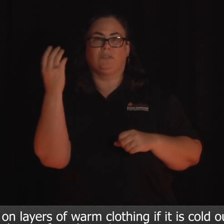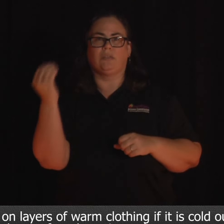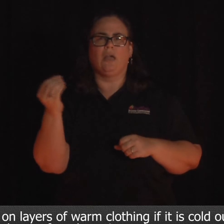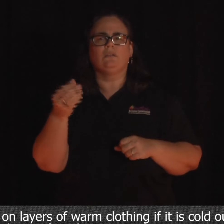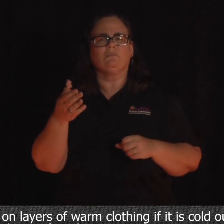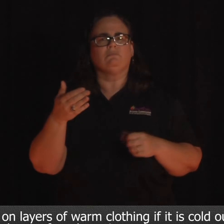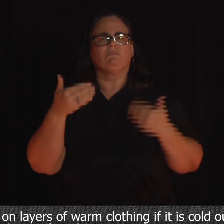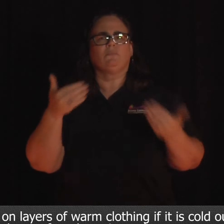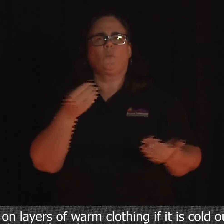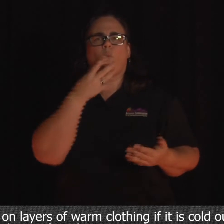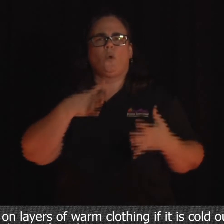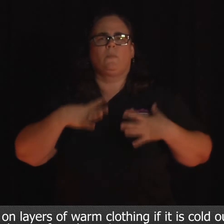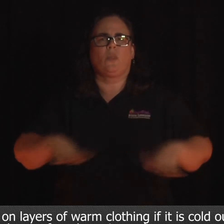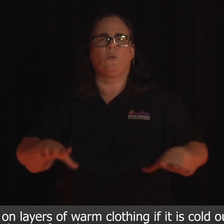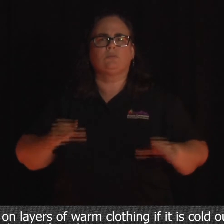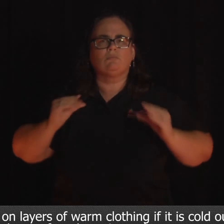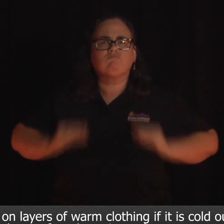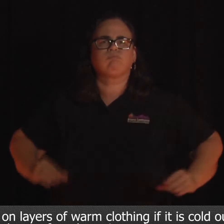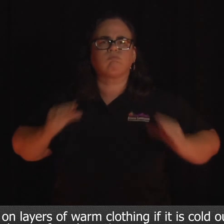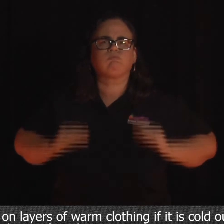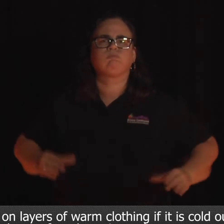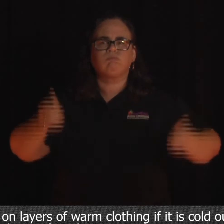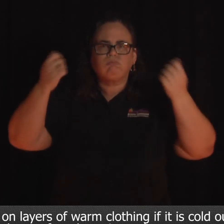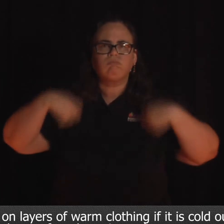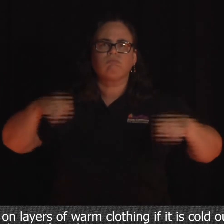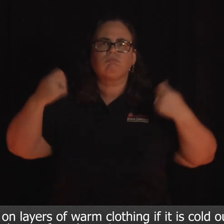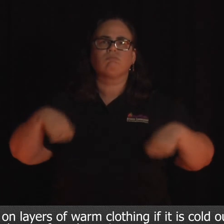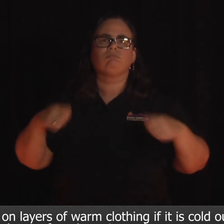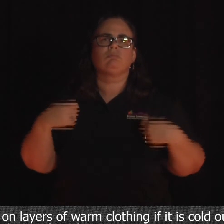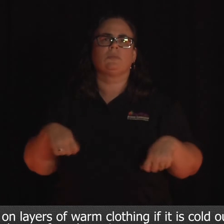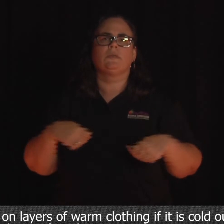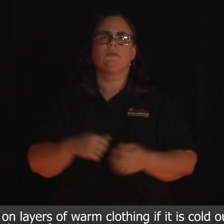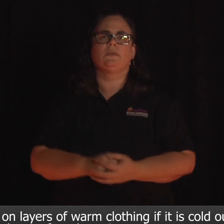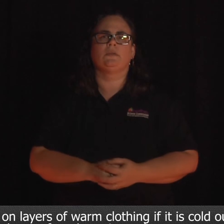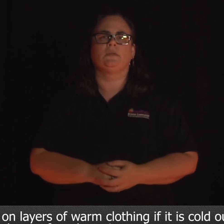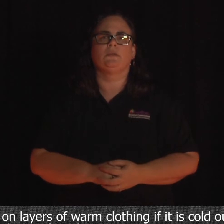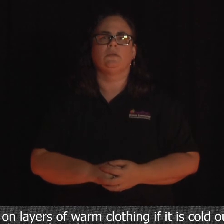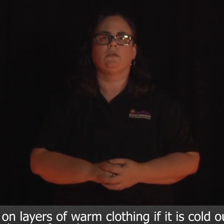Put on layers of warm clothing if it is cold outside.